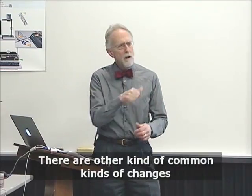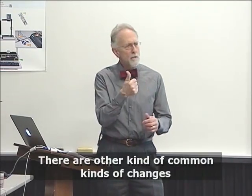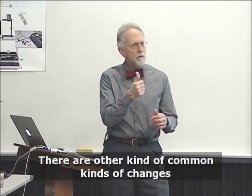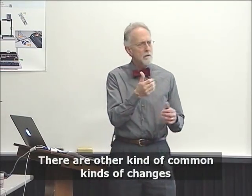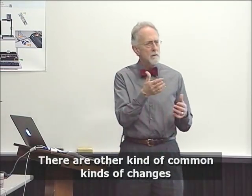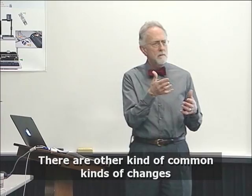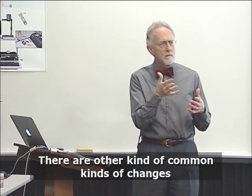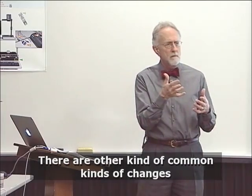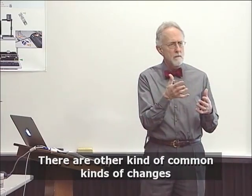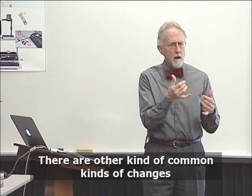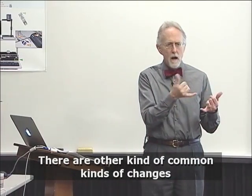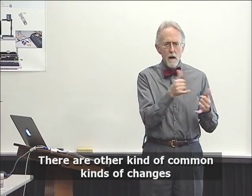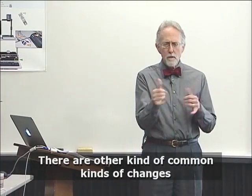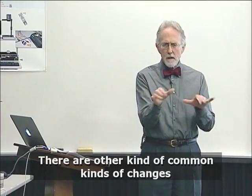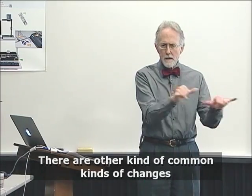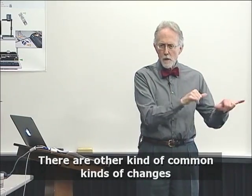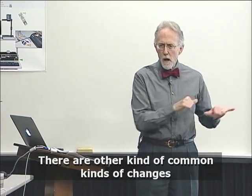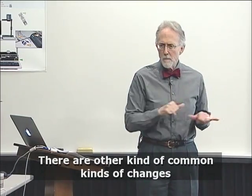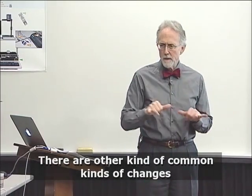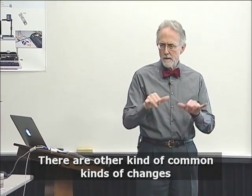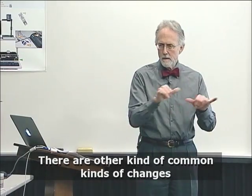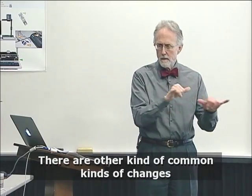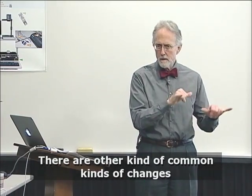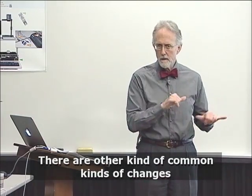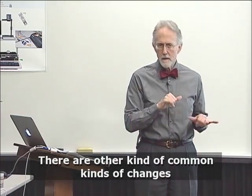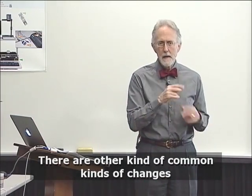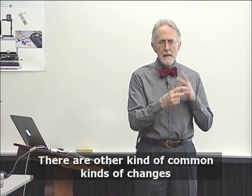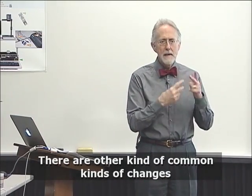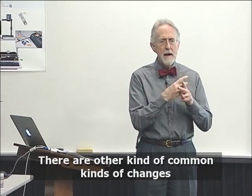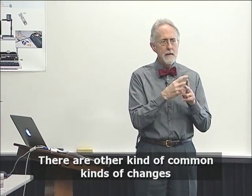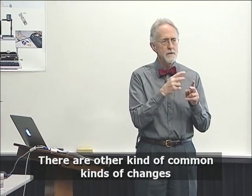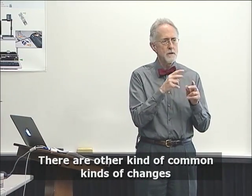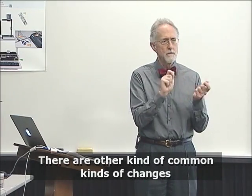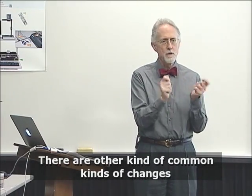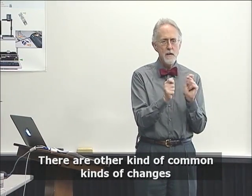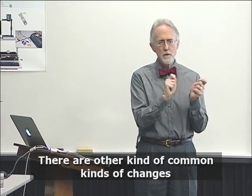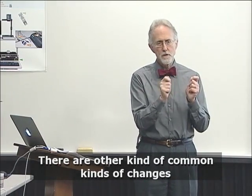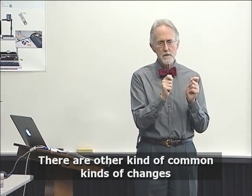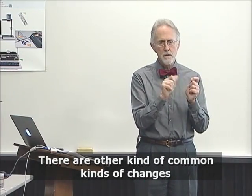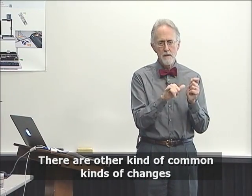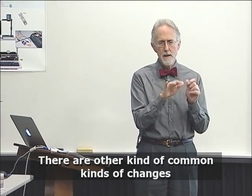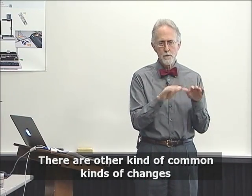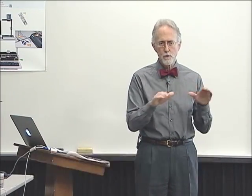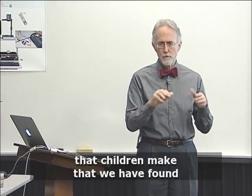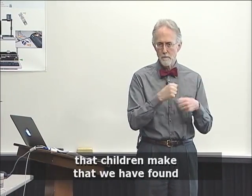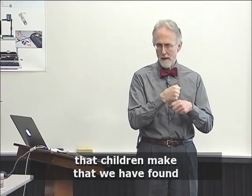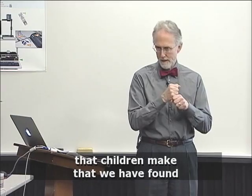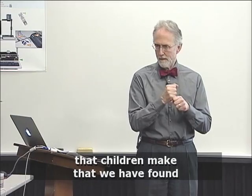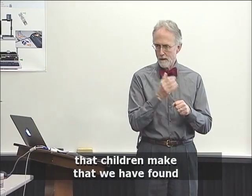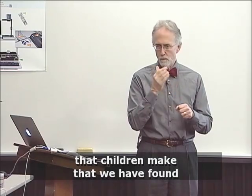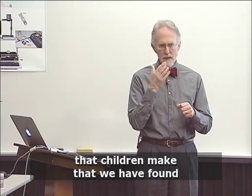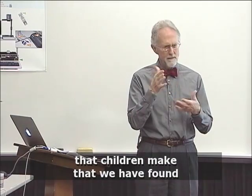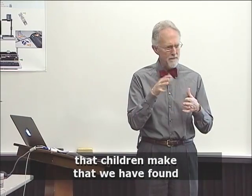There are other kind of common kinds of changes that children make that we have